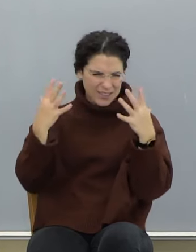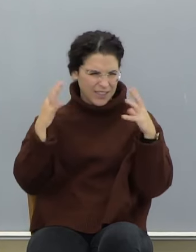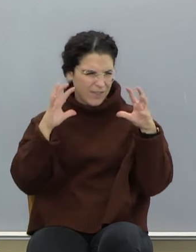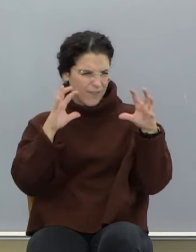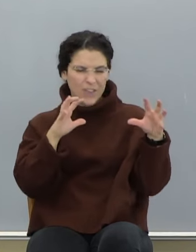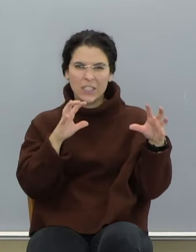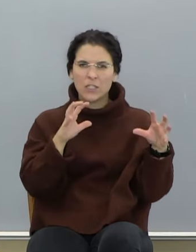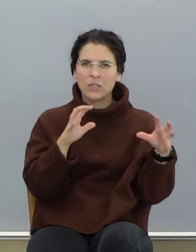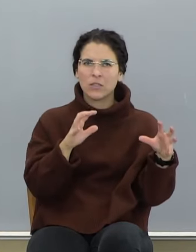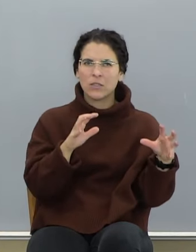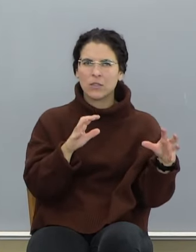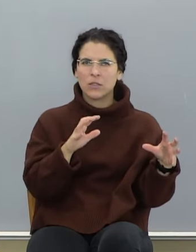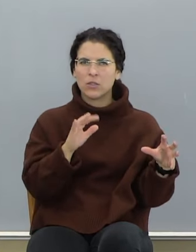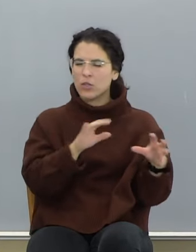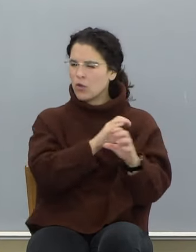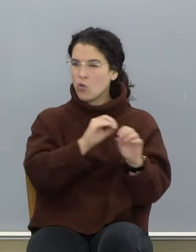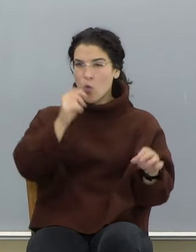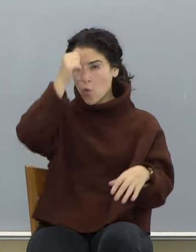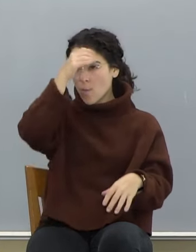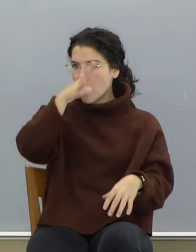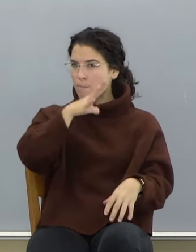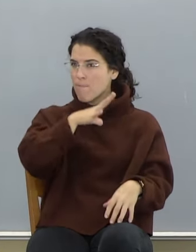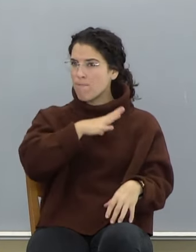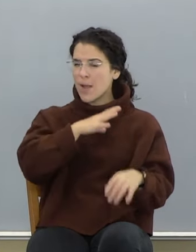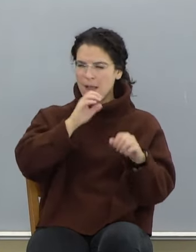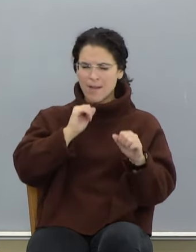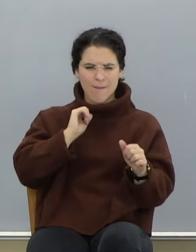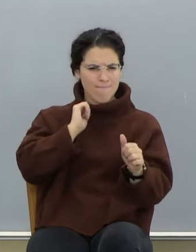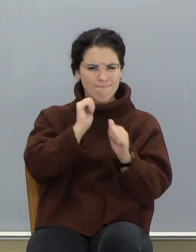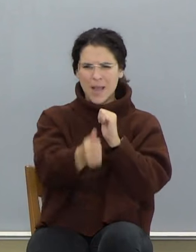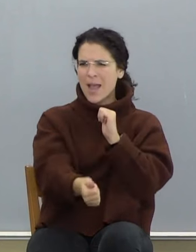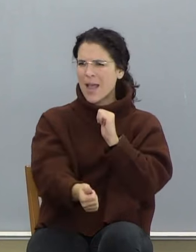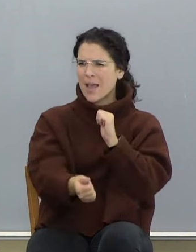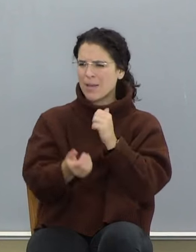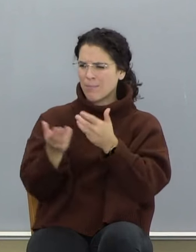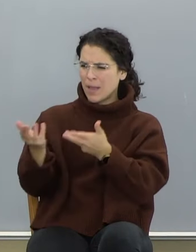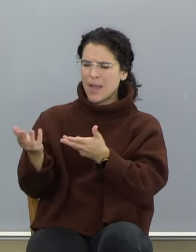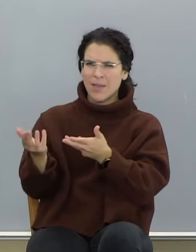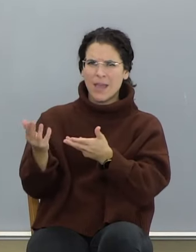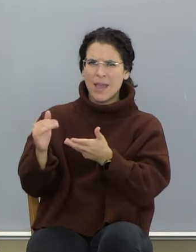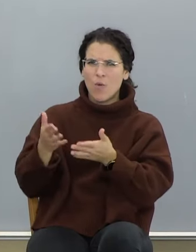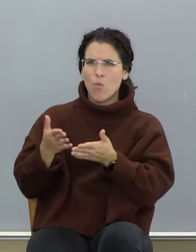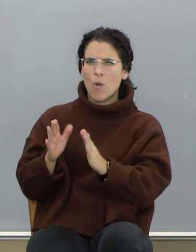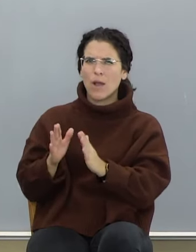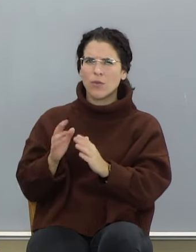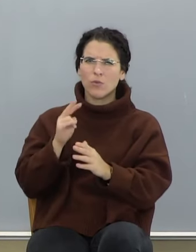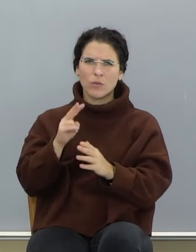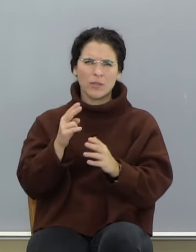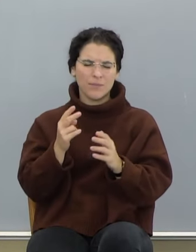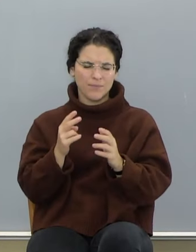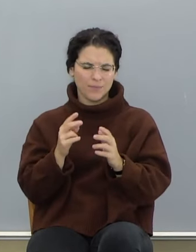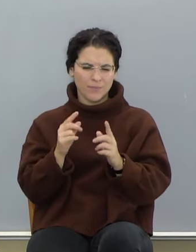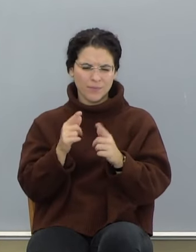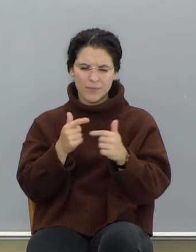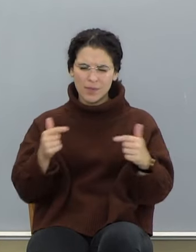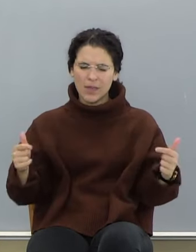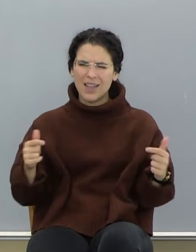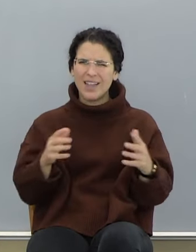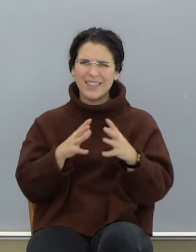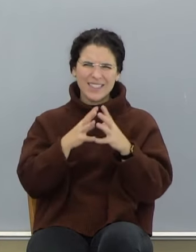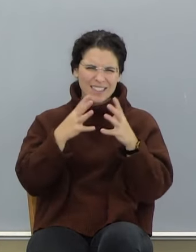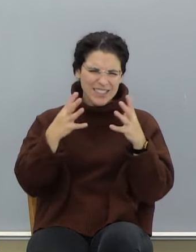fierce, so that no man might pass by that way. You see that language,